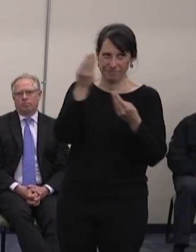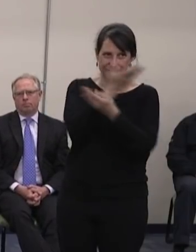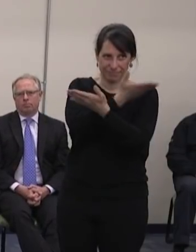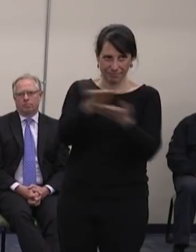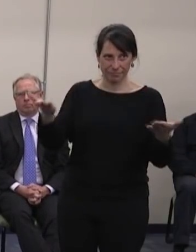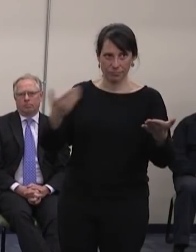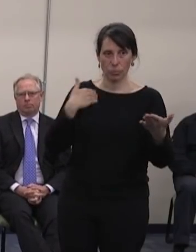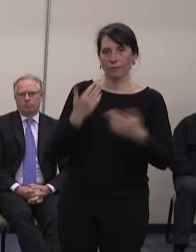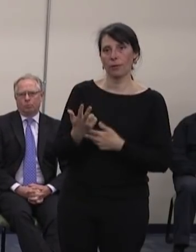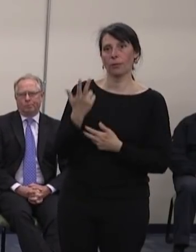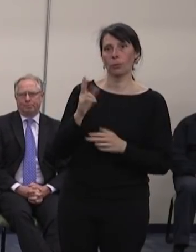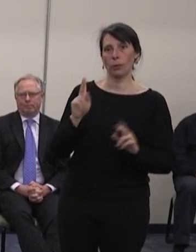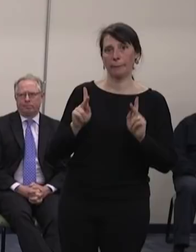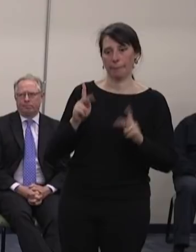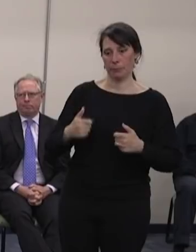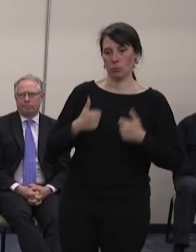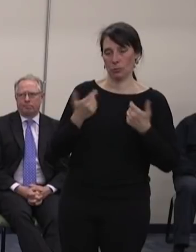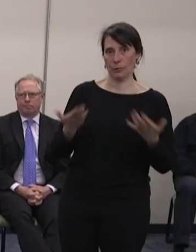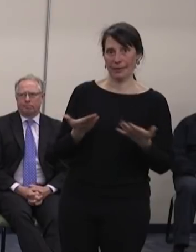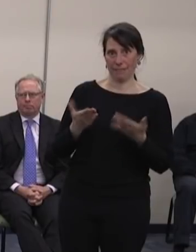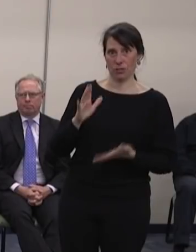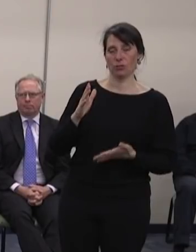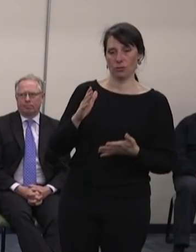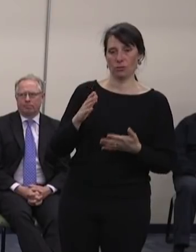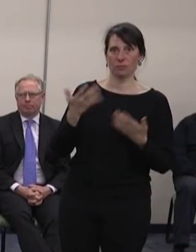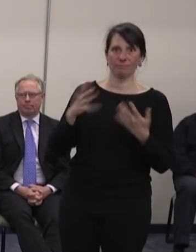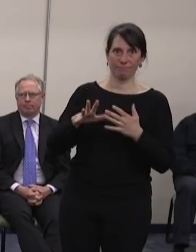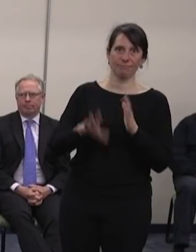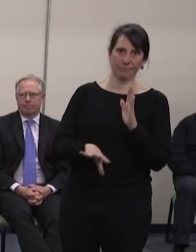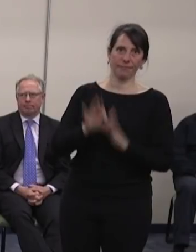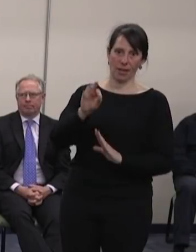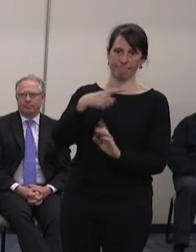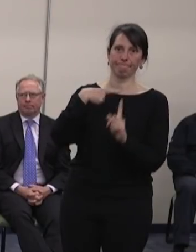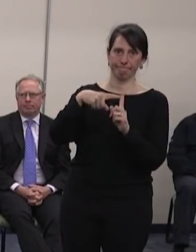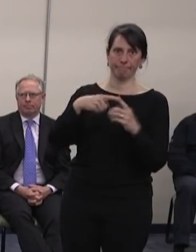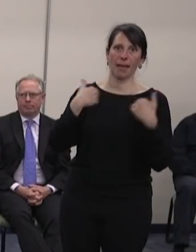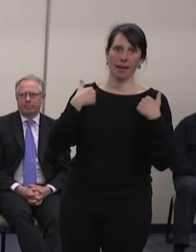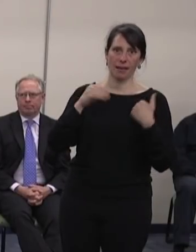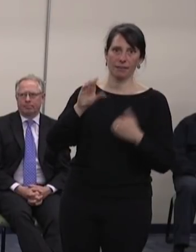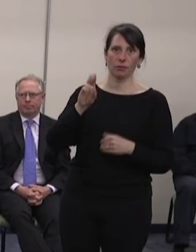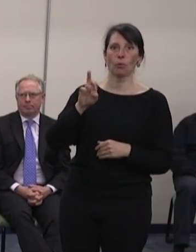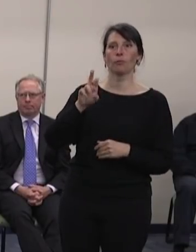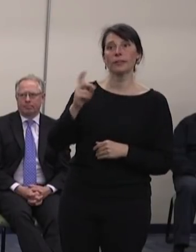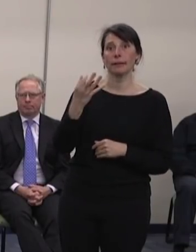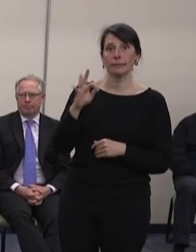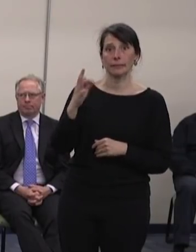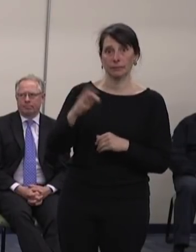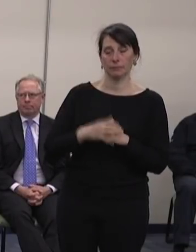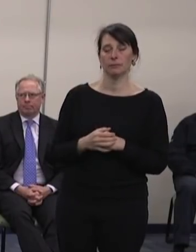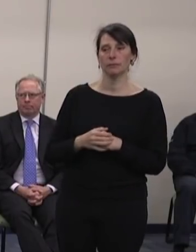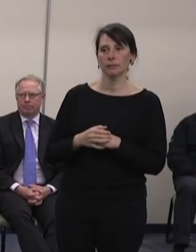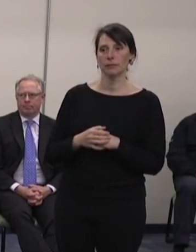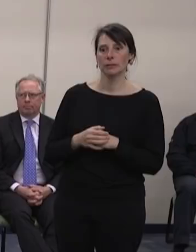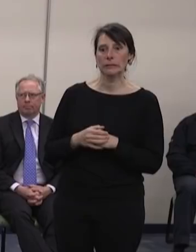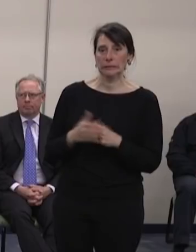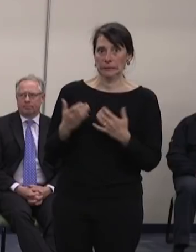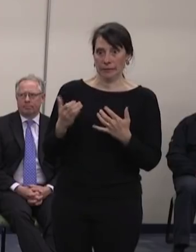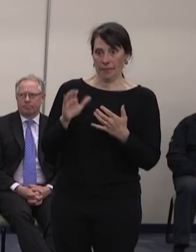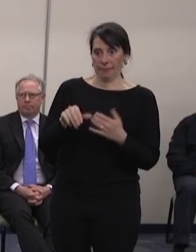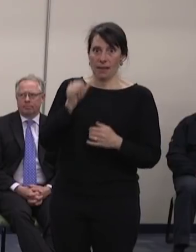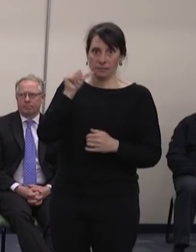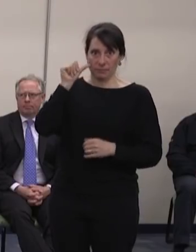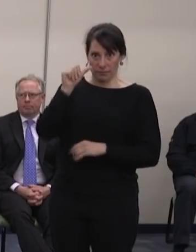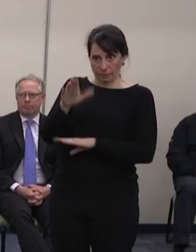County residents had tested positive for COVID-19. Since that press release, we have become aware